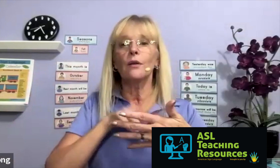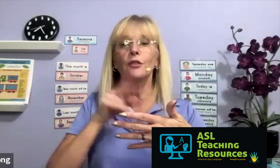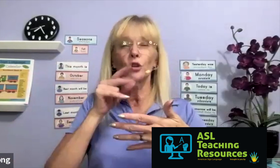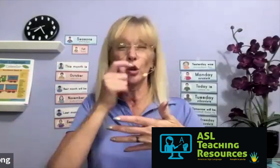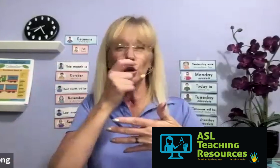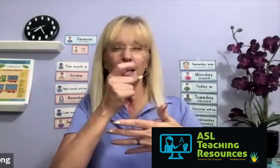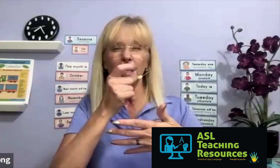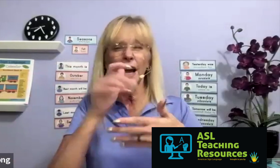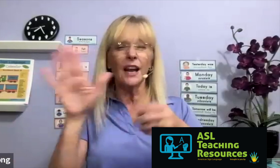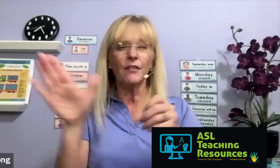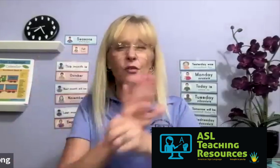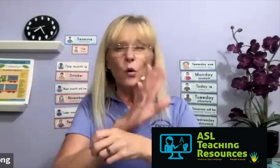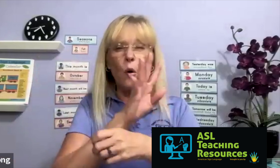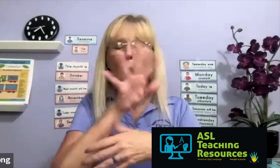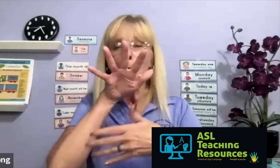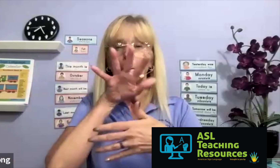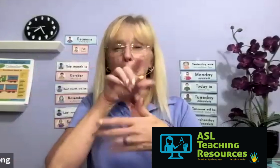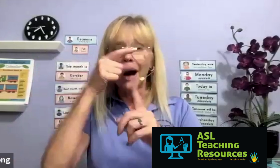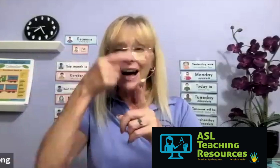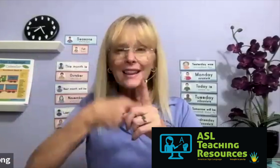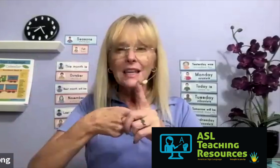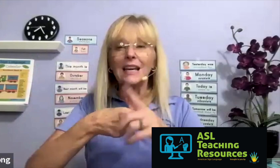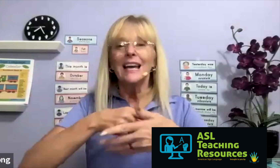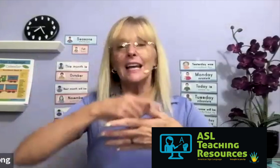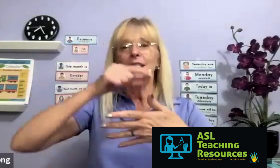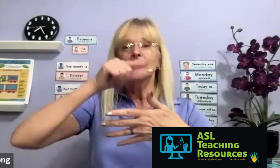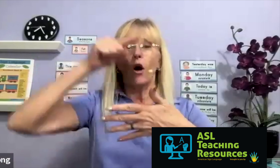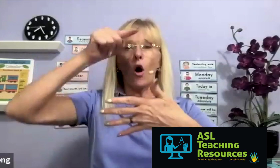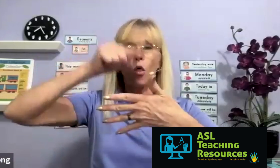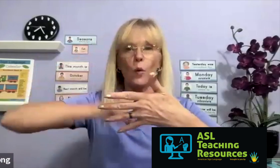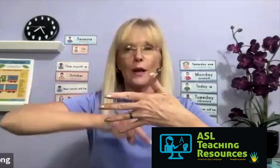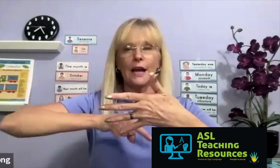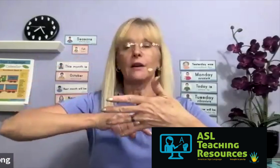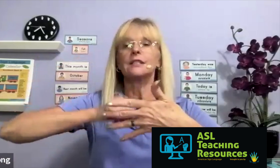you're looking at a full month, it's all the way down. It's